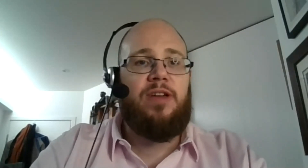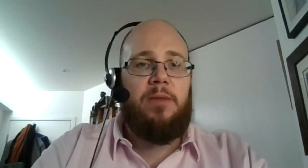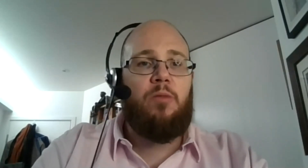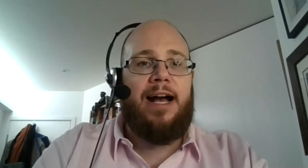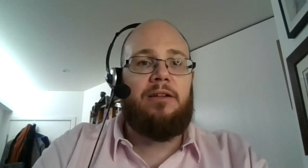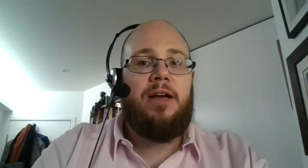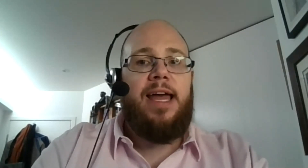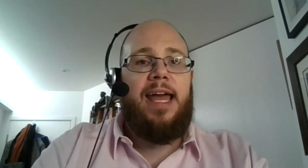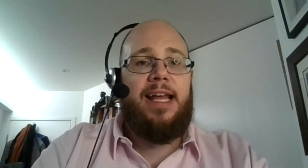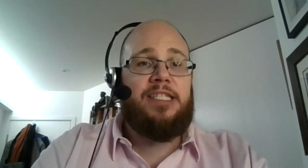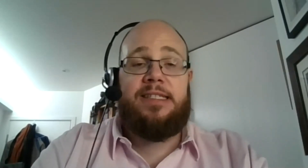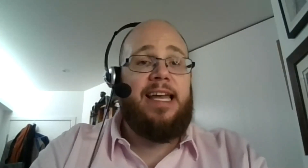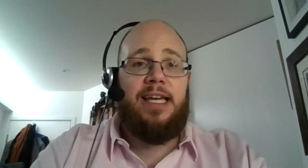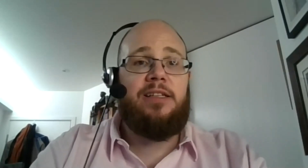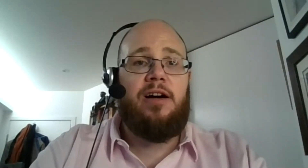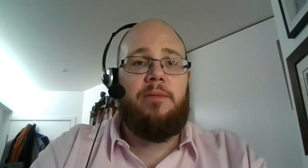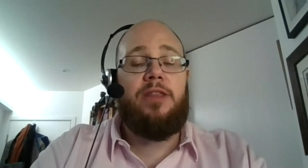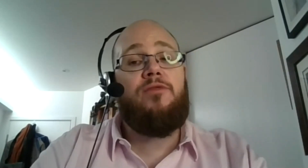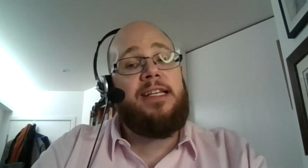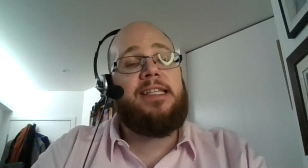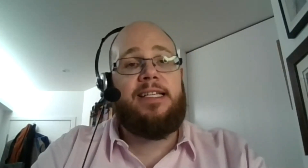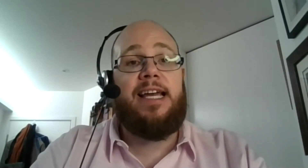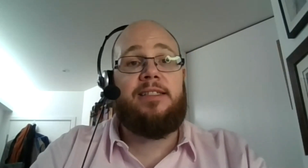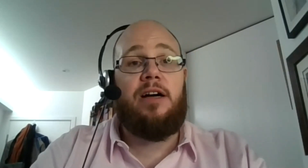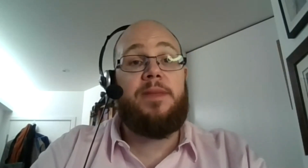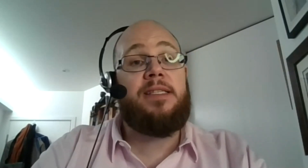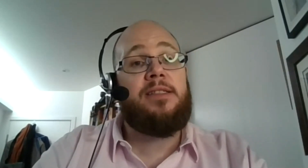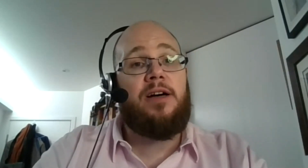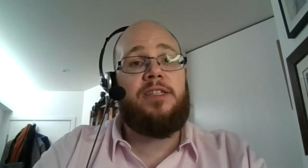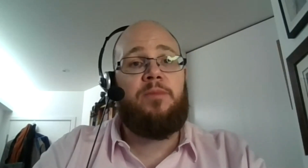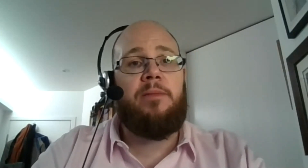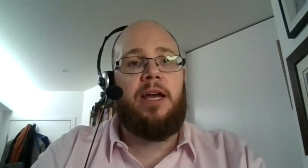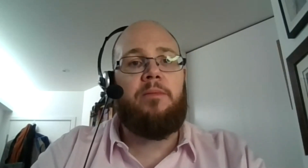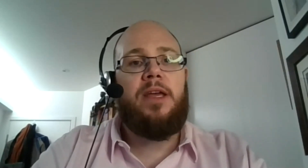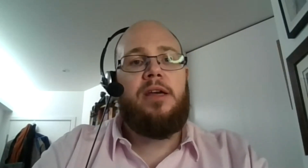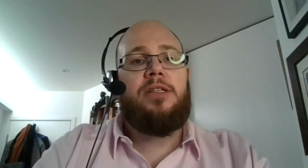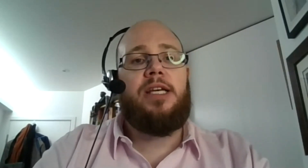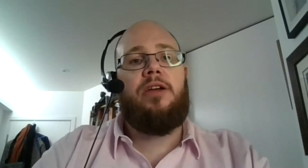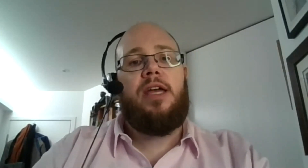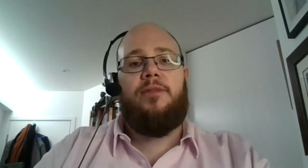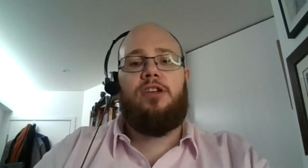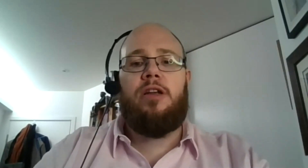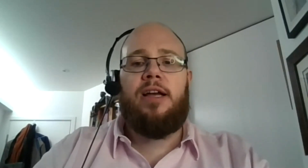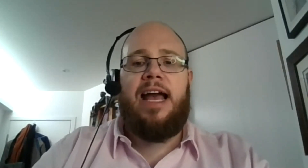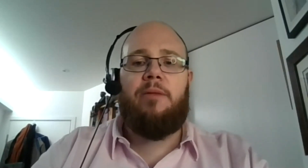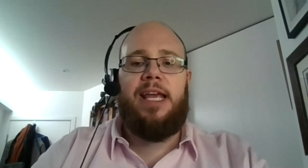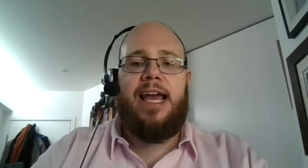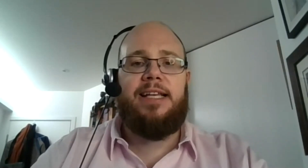extremely well. It's just taking time. And the reason it takes time is the size of Birmingham. So if you look at how many cases